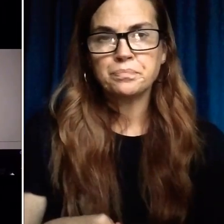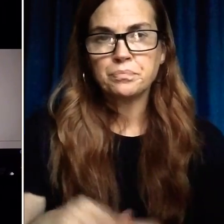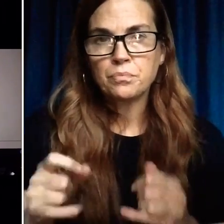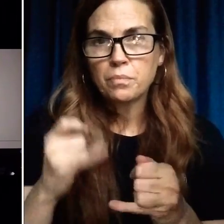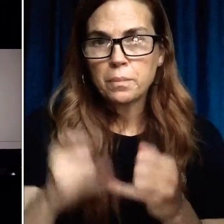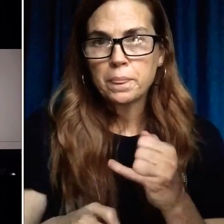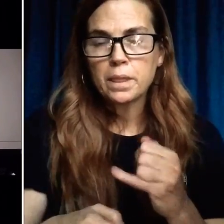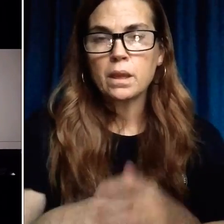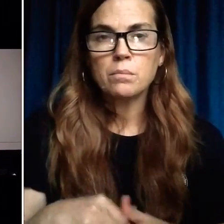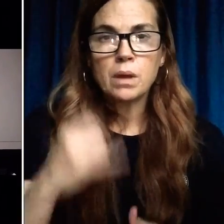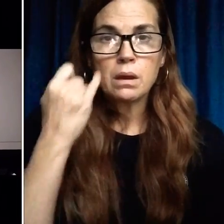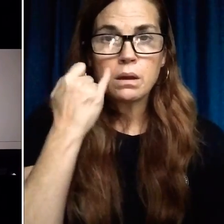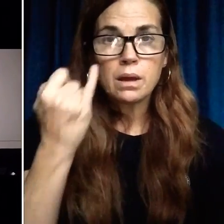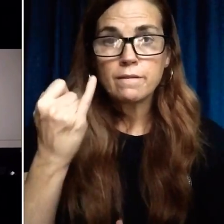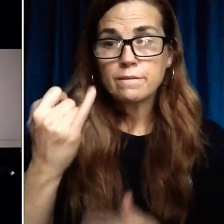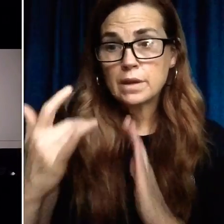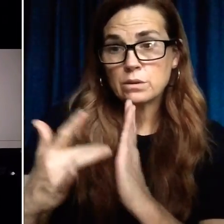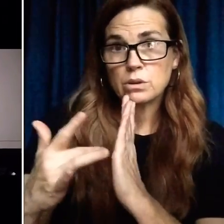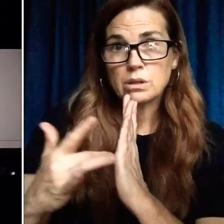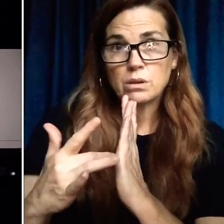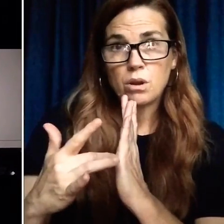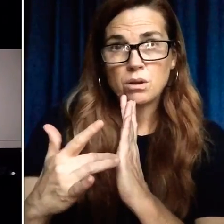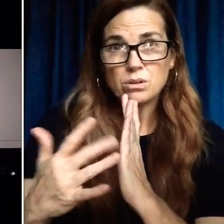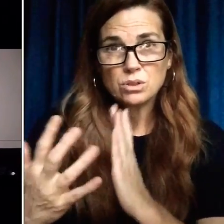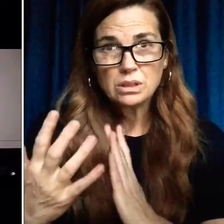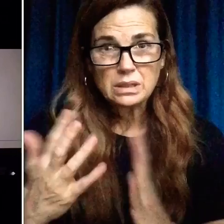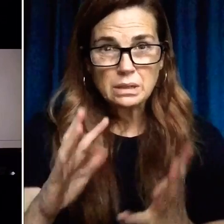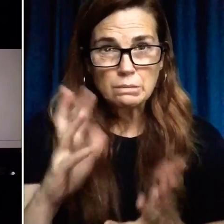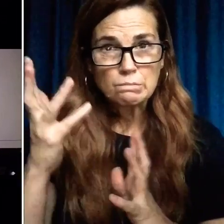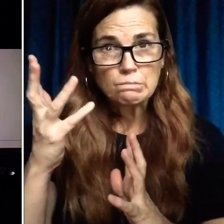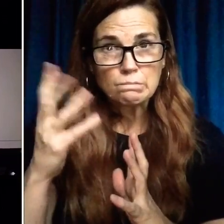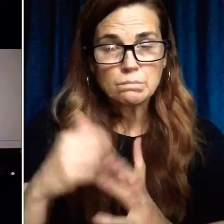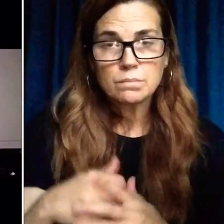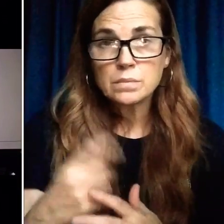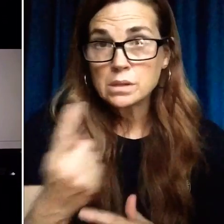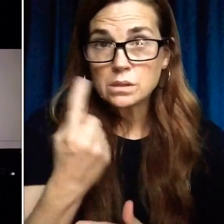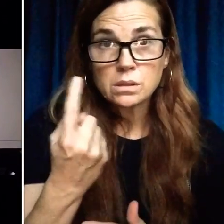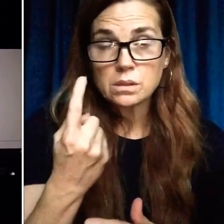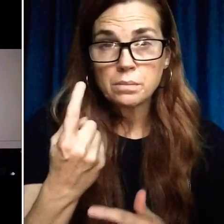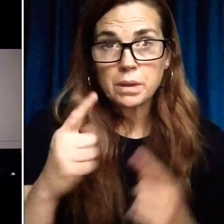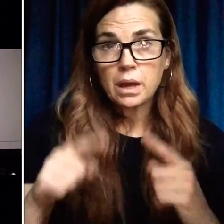Finally, keep calm and troubleshoot. Has something gone wrong